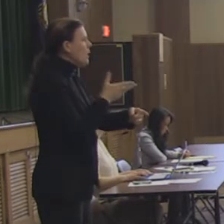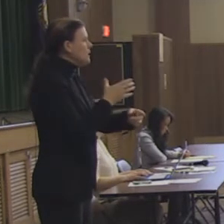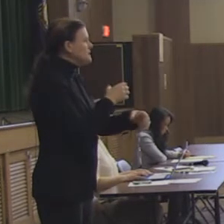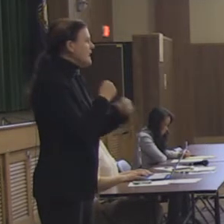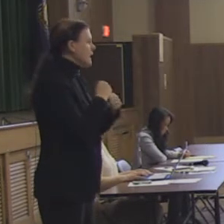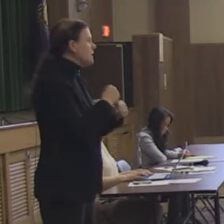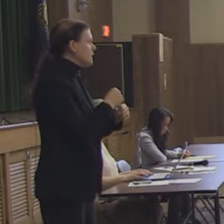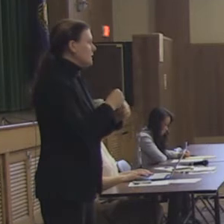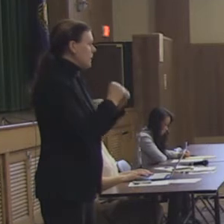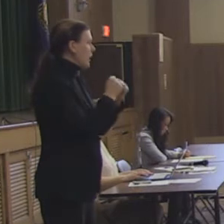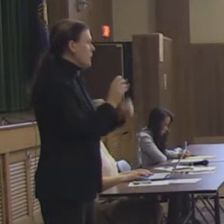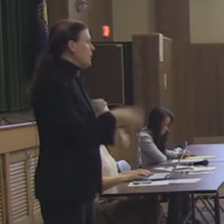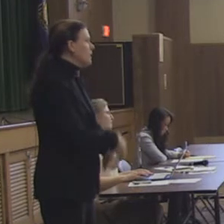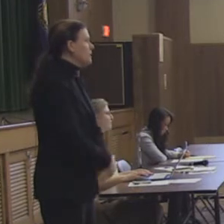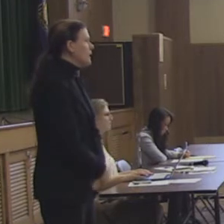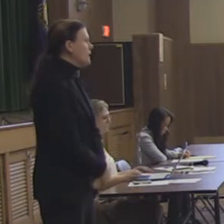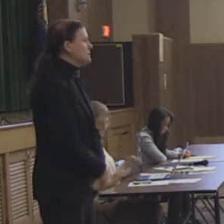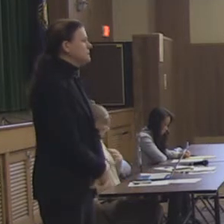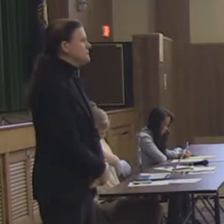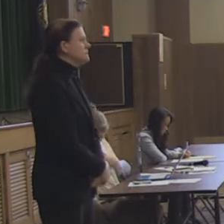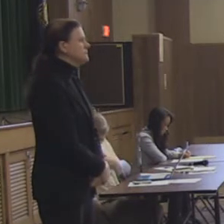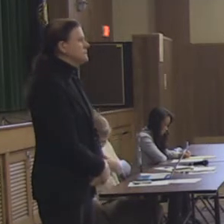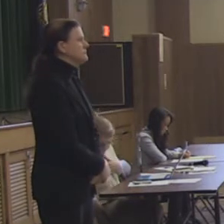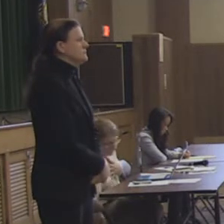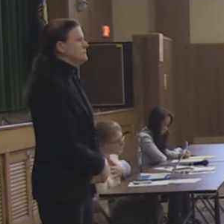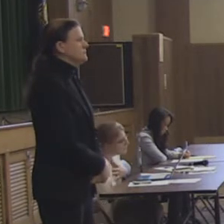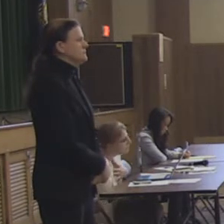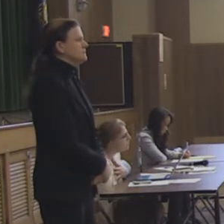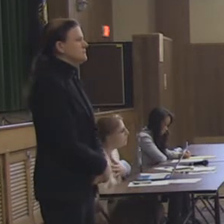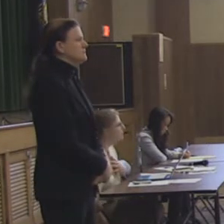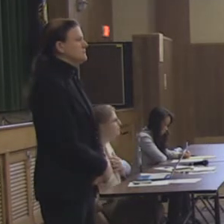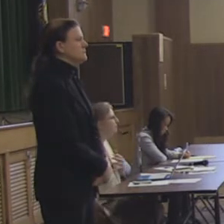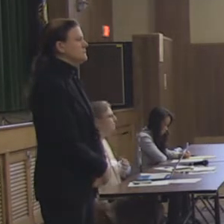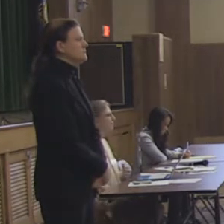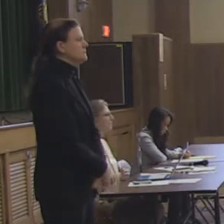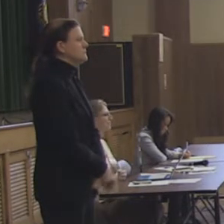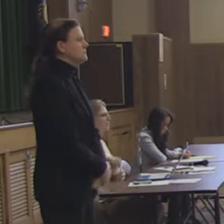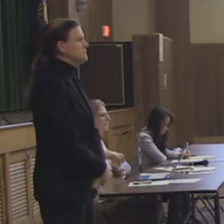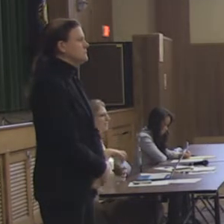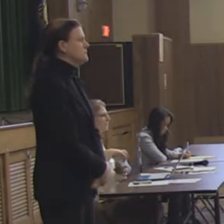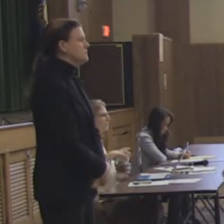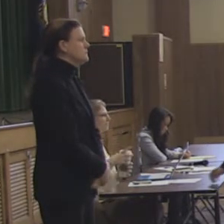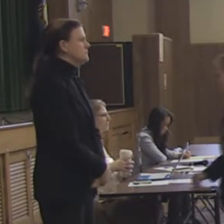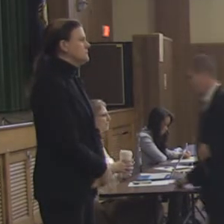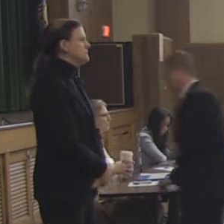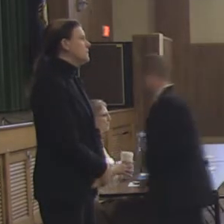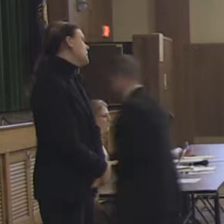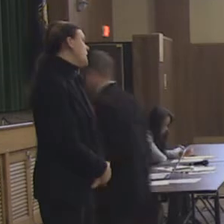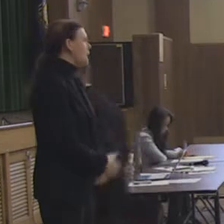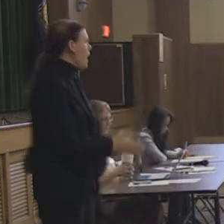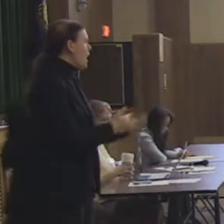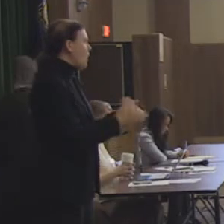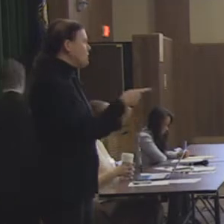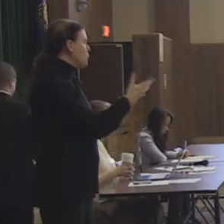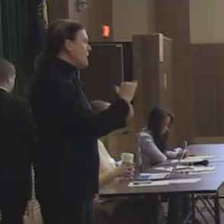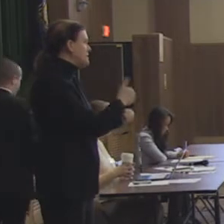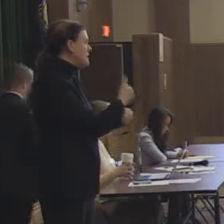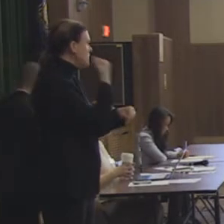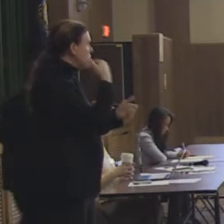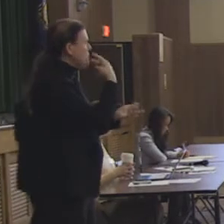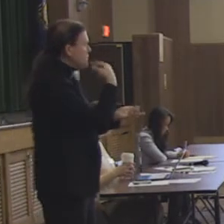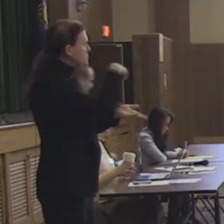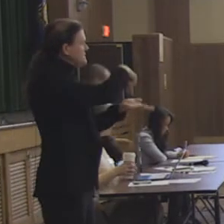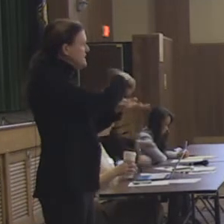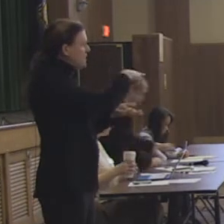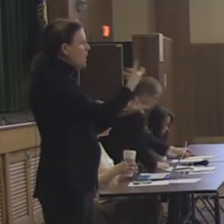both mics a little closer so we can hear on our side. All right. Better. Thank you.